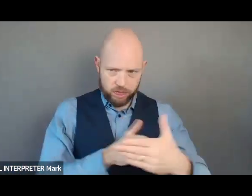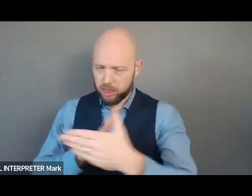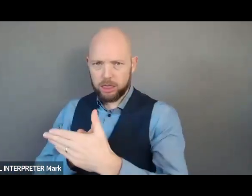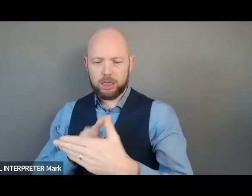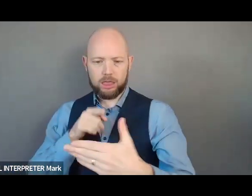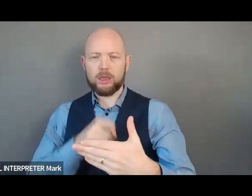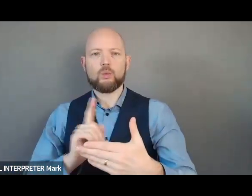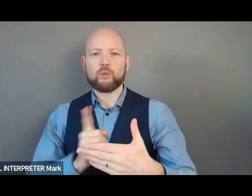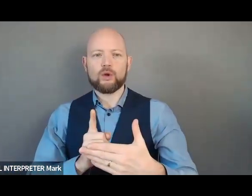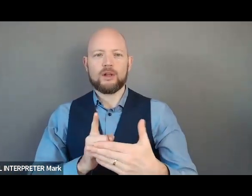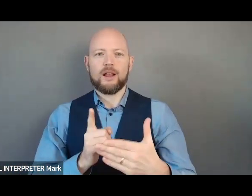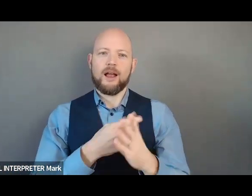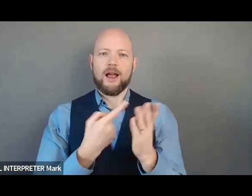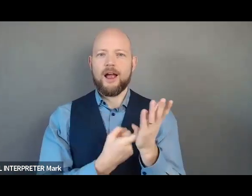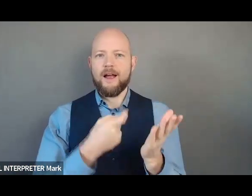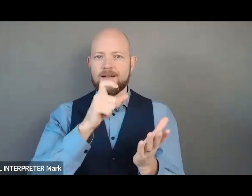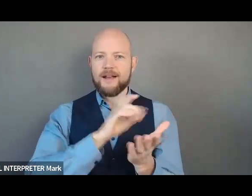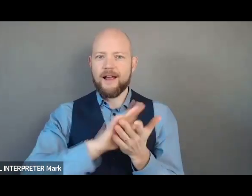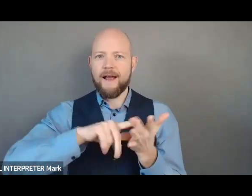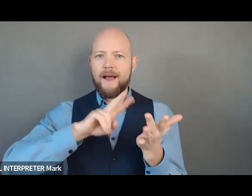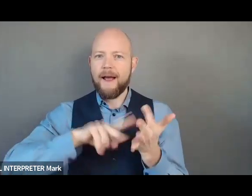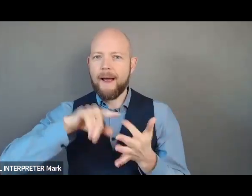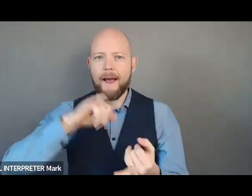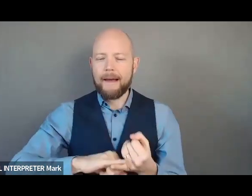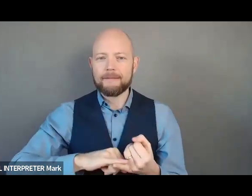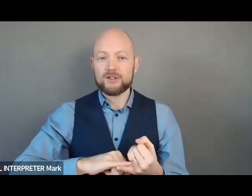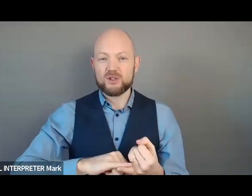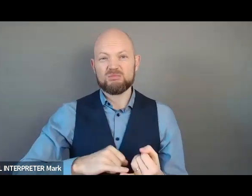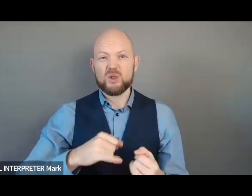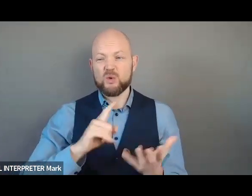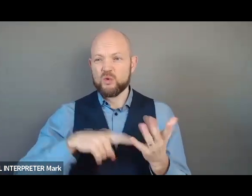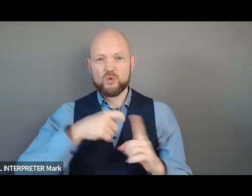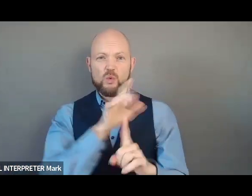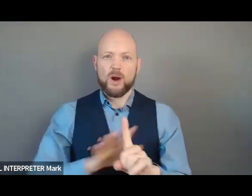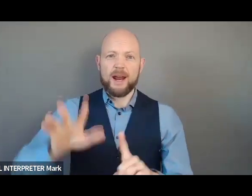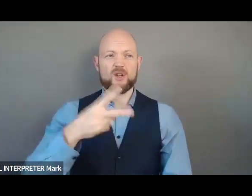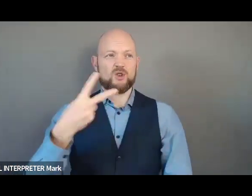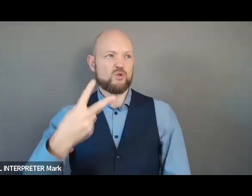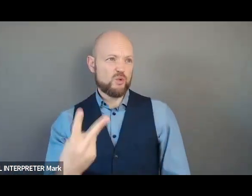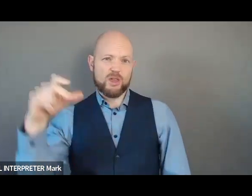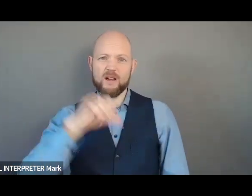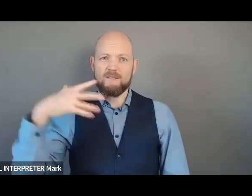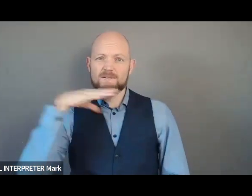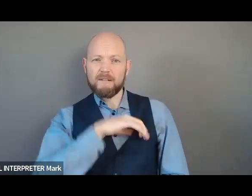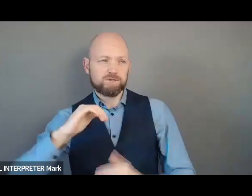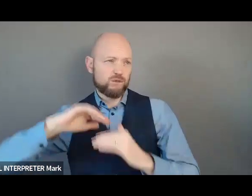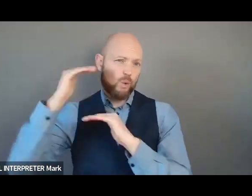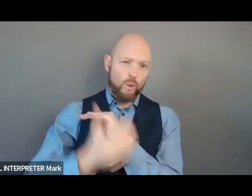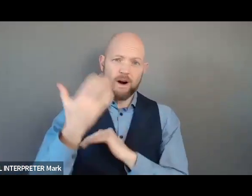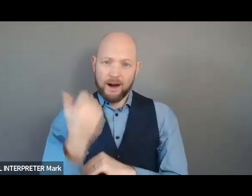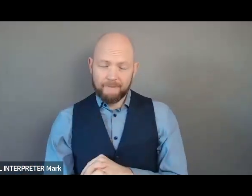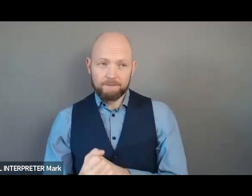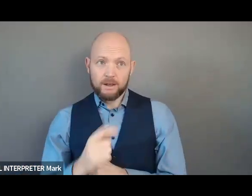archives. There are over 2,500 archives in the UK. Existing research on archive